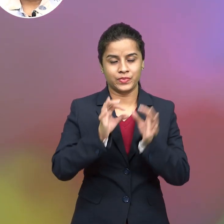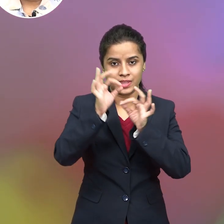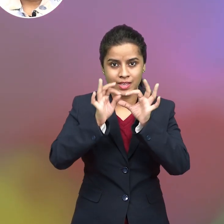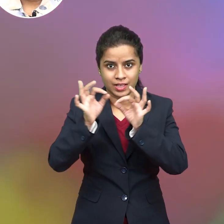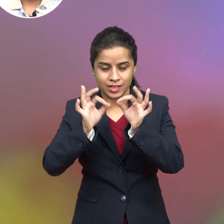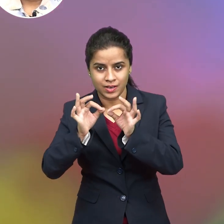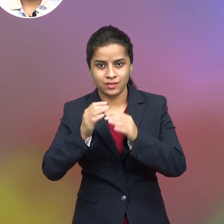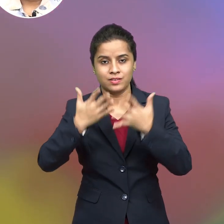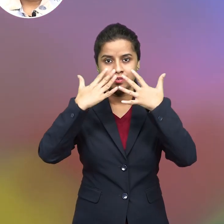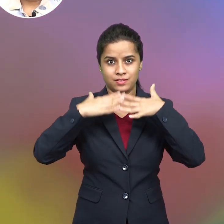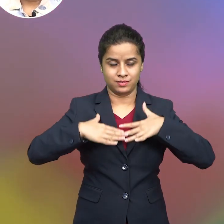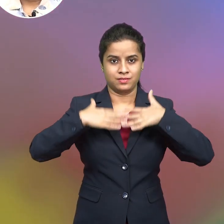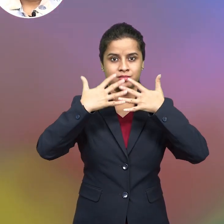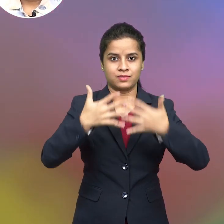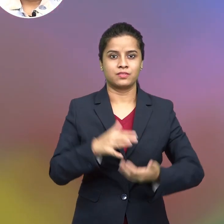Cellular respiration.